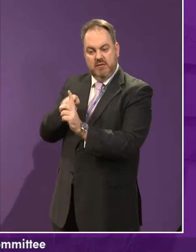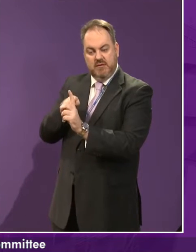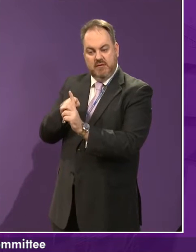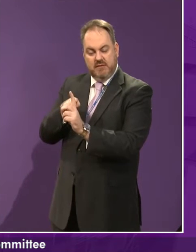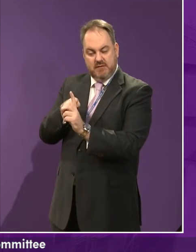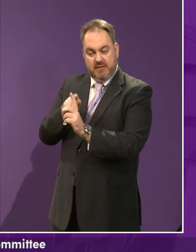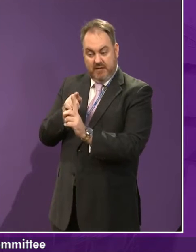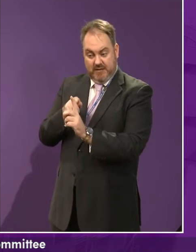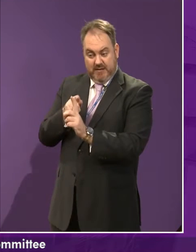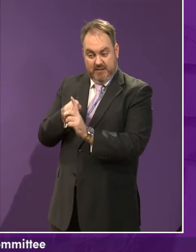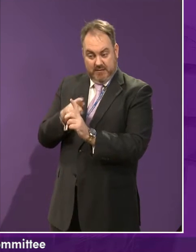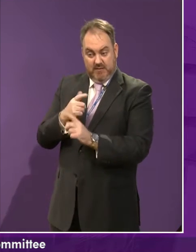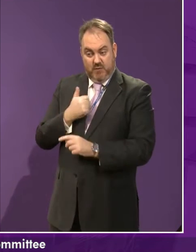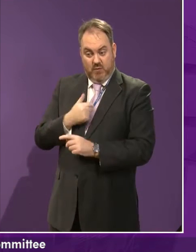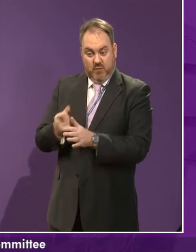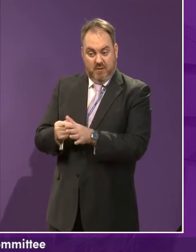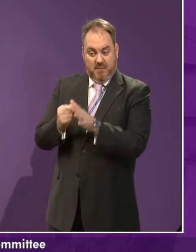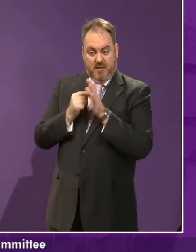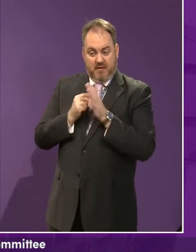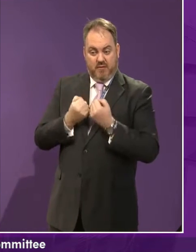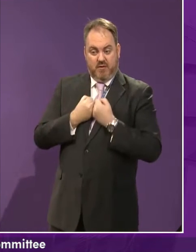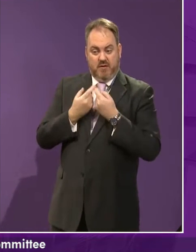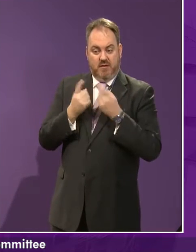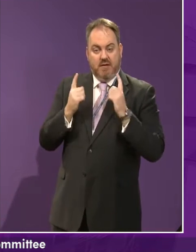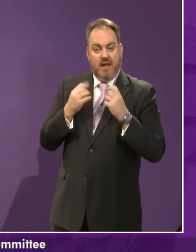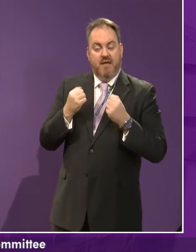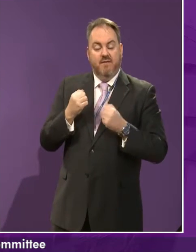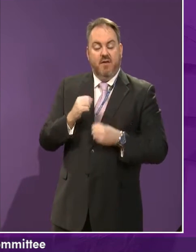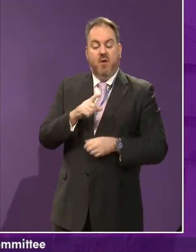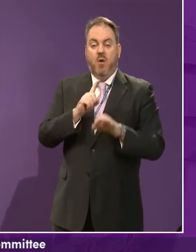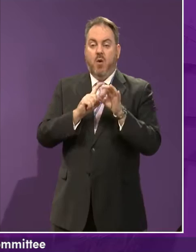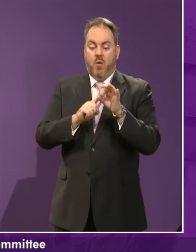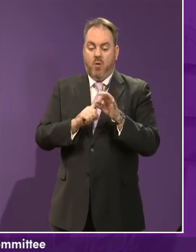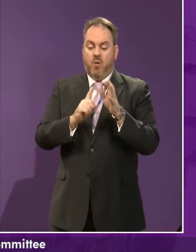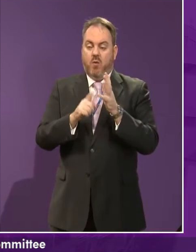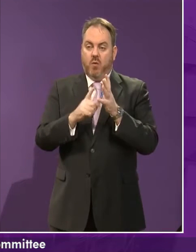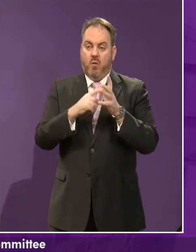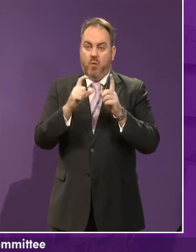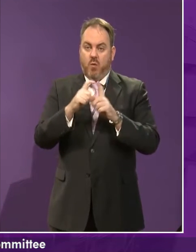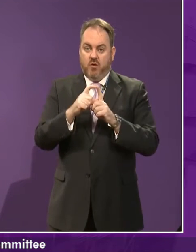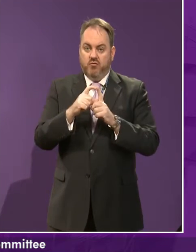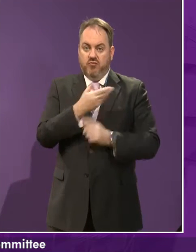an applicant who had multiple, he was quadriplegic,